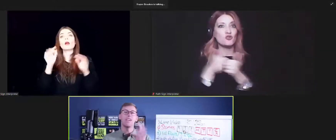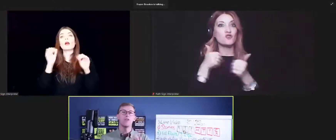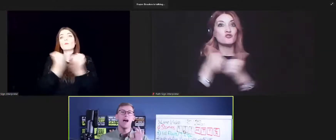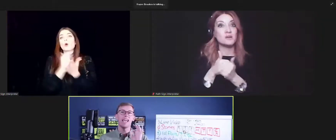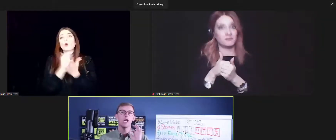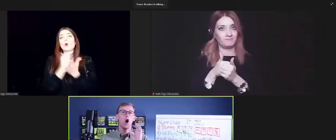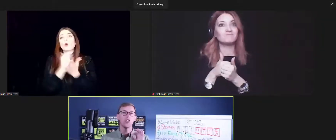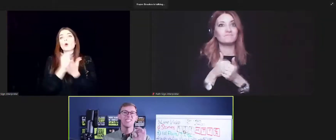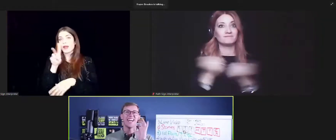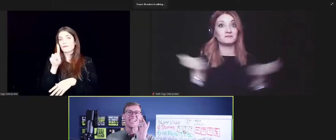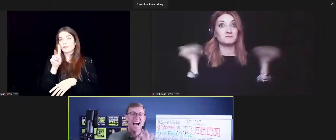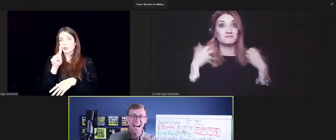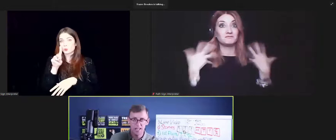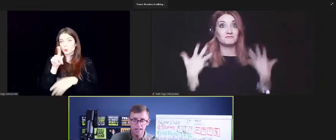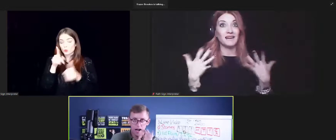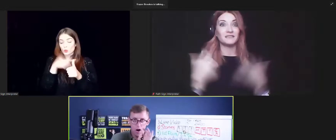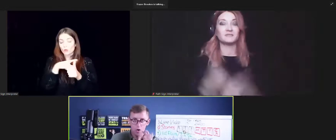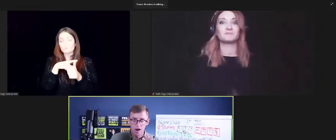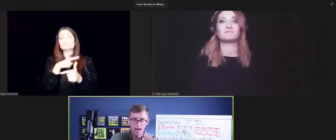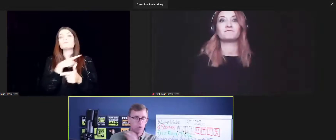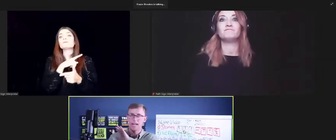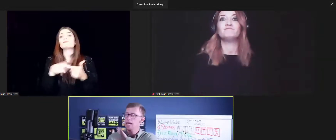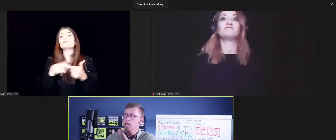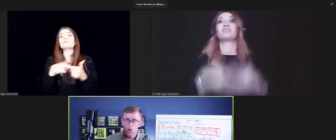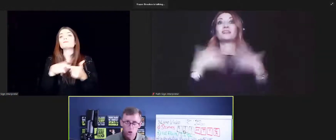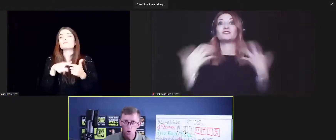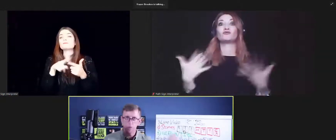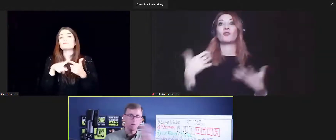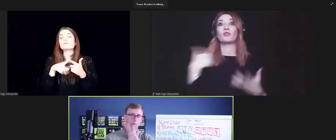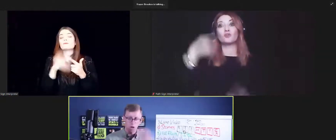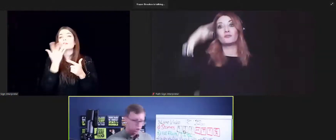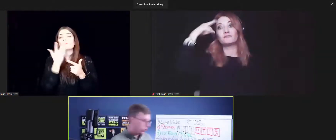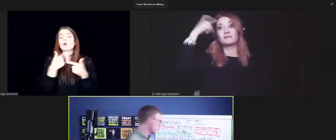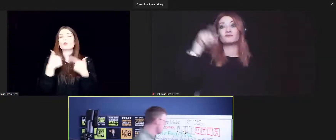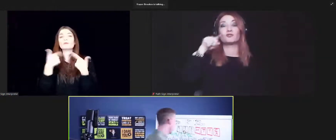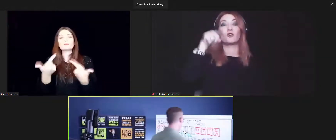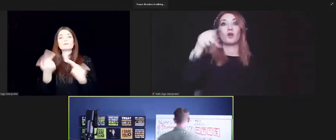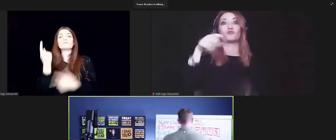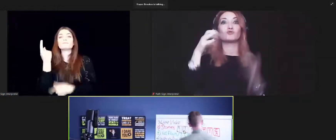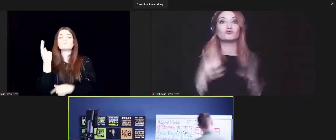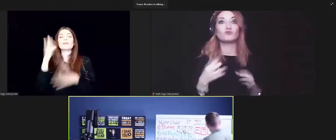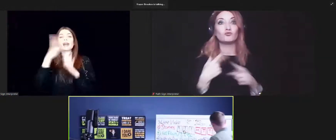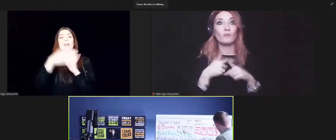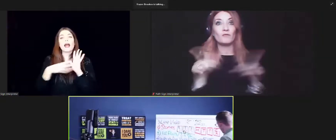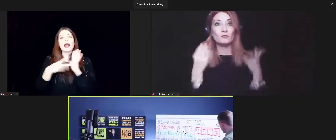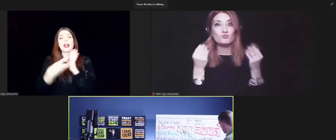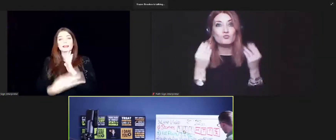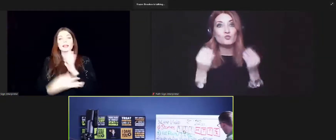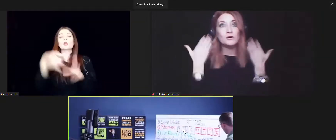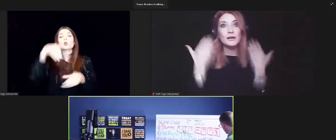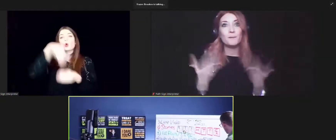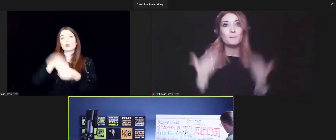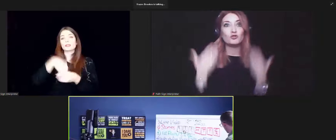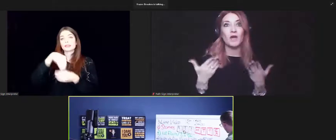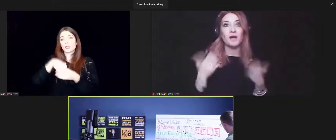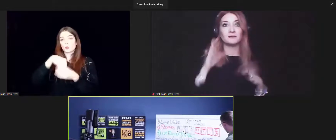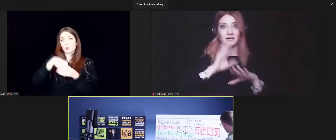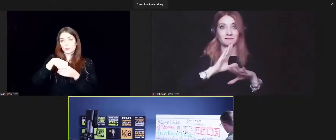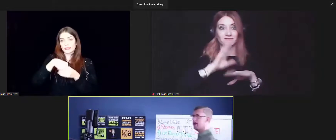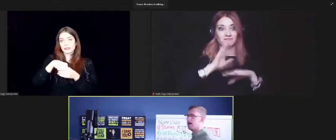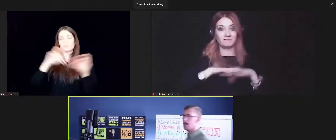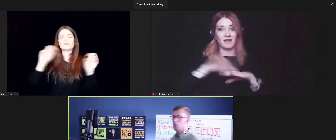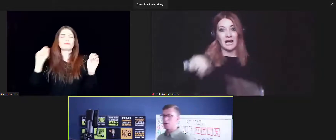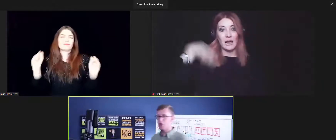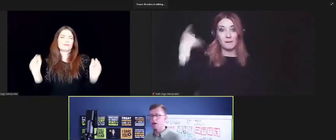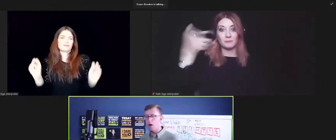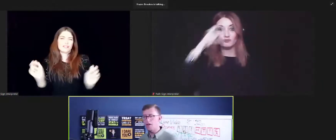want to give you a content calendar really quickly. Super simple, super straightforward. So in your calendar, your Google